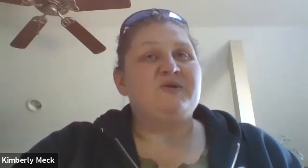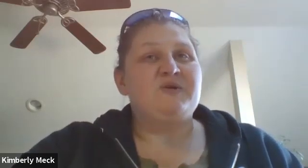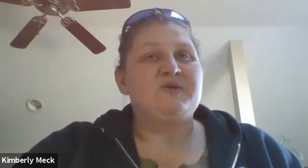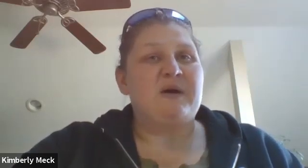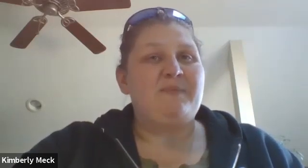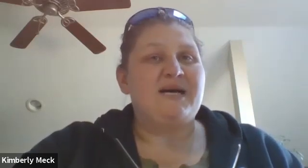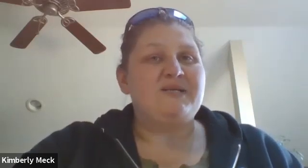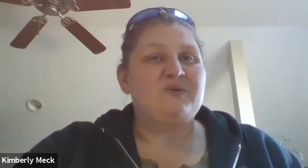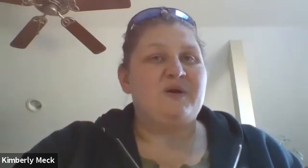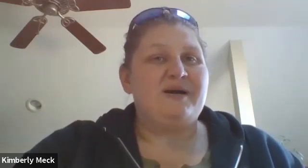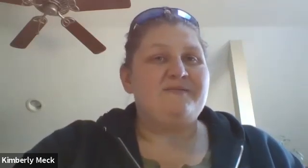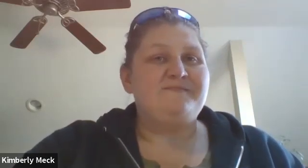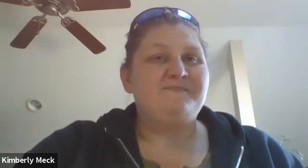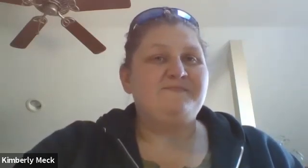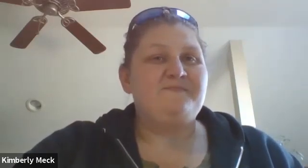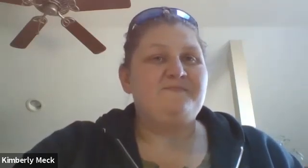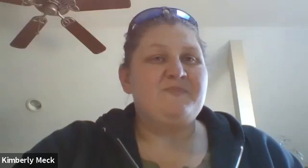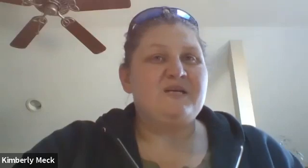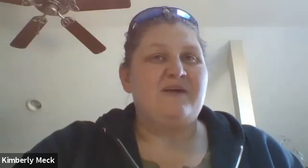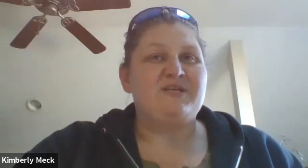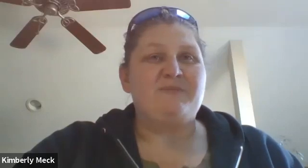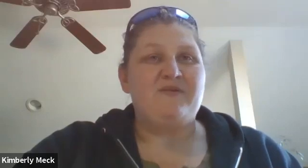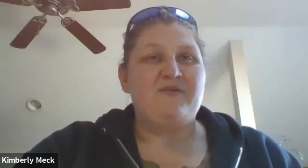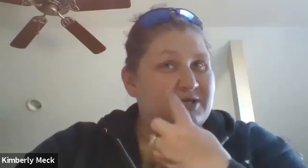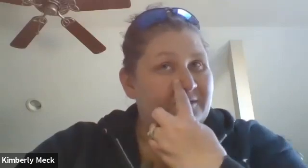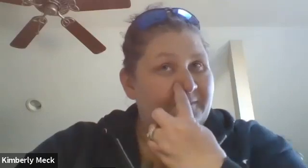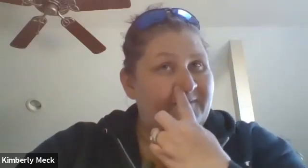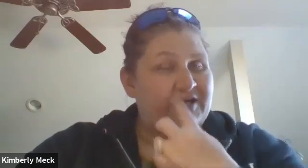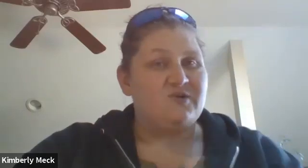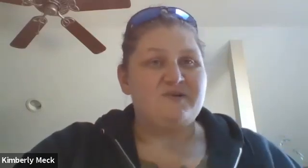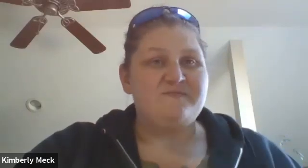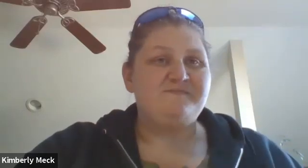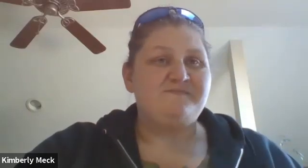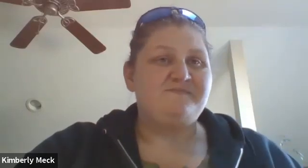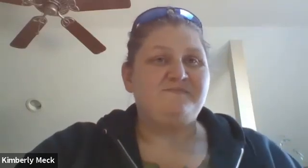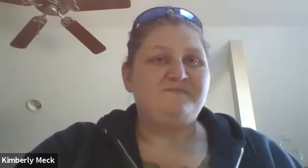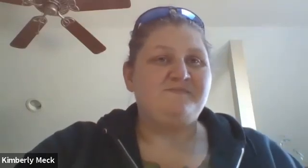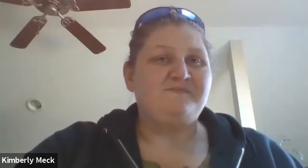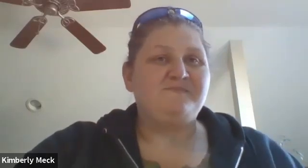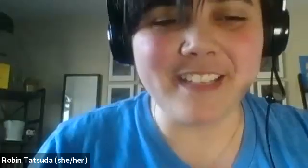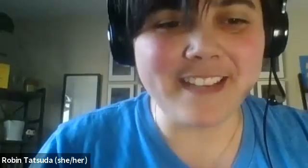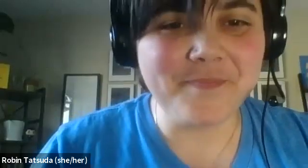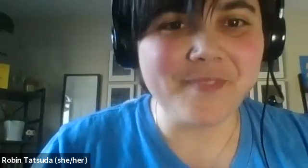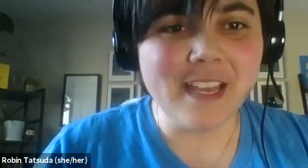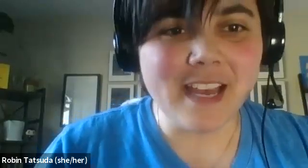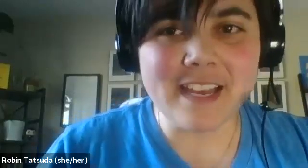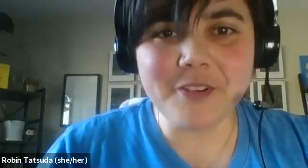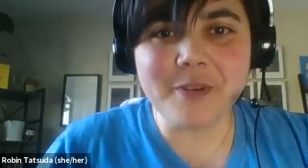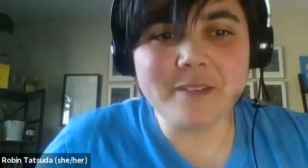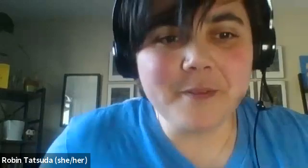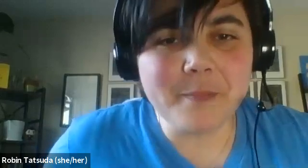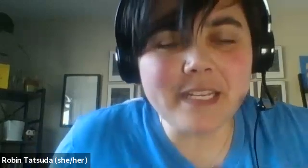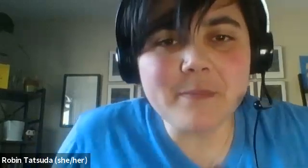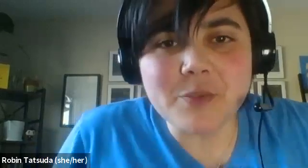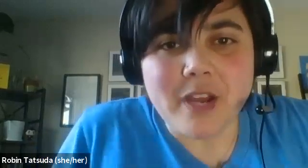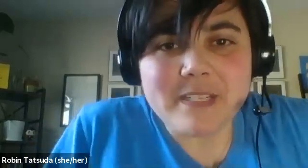to introduce Robin Tatsuda to cover some other additional features. Thanks, Kimberly. Hi,